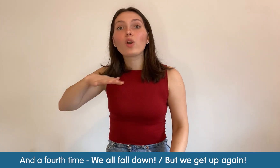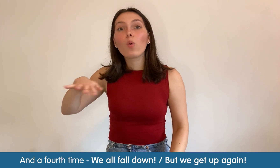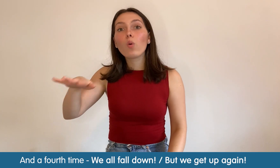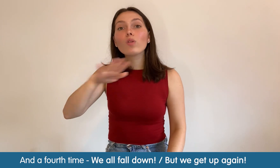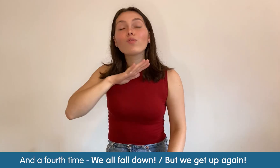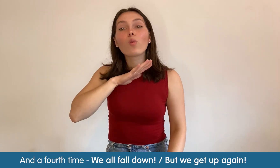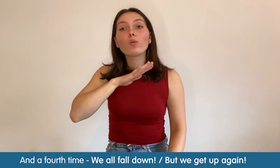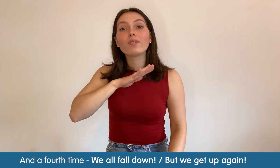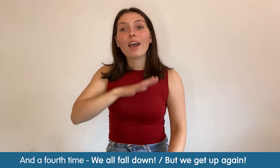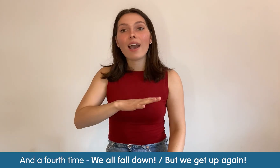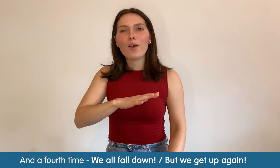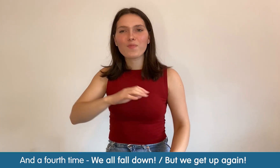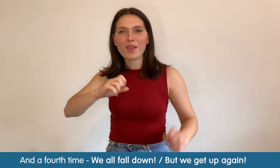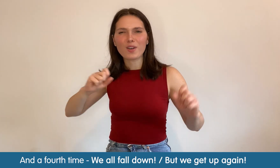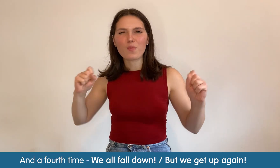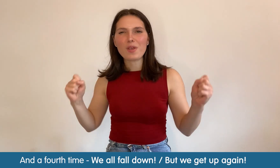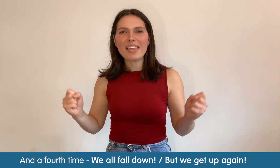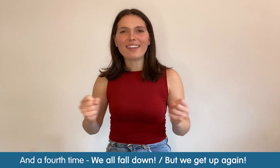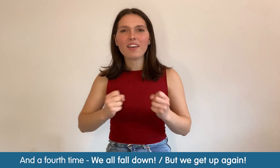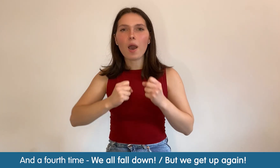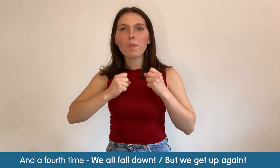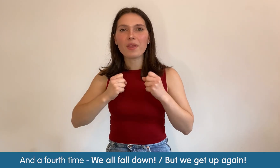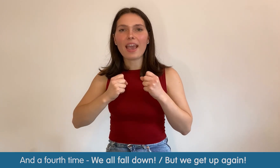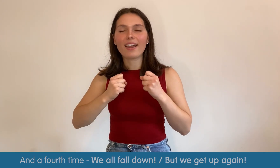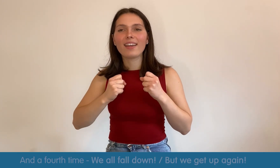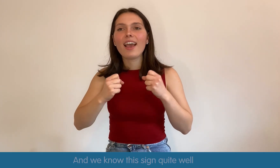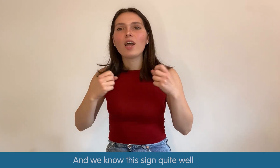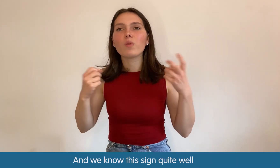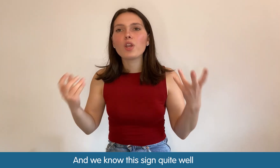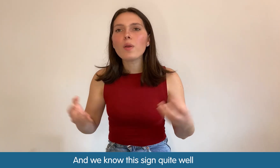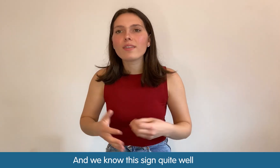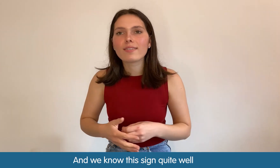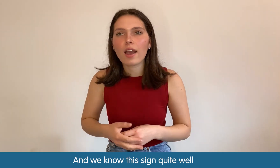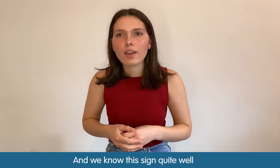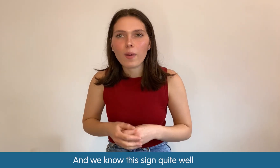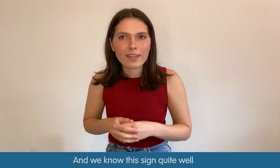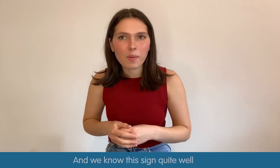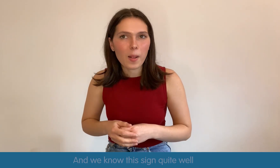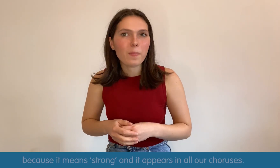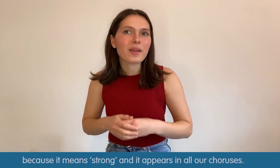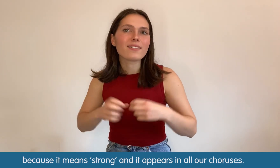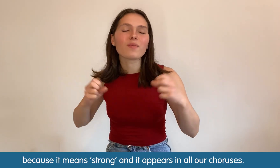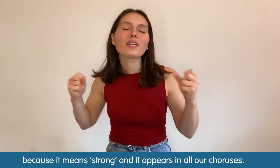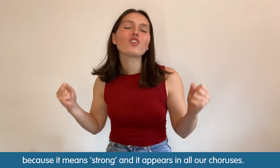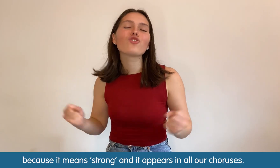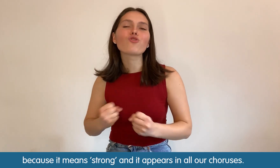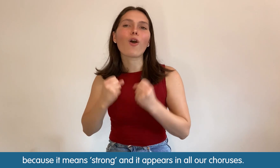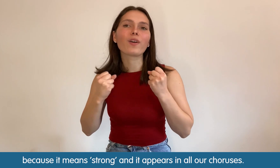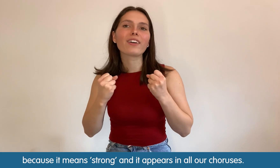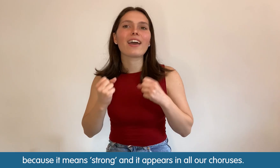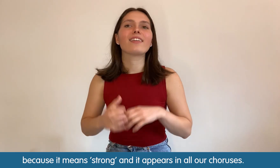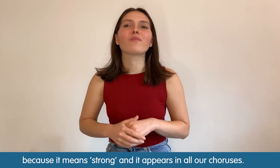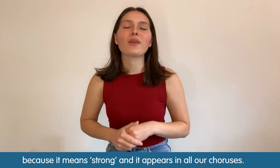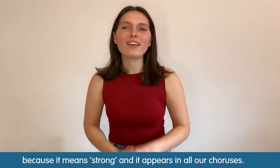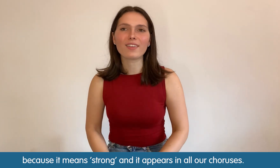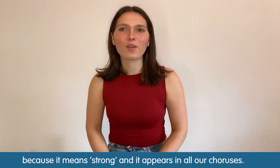all fall down and we get up again. And we know this sign quite well because it means strong and it appears in all